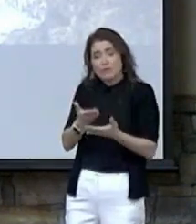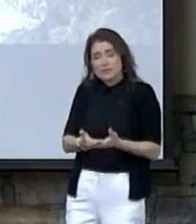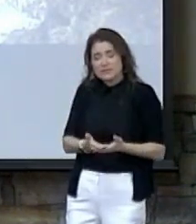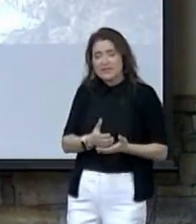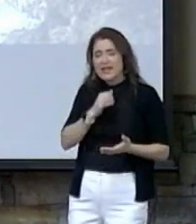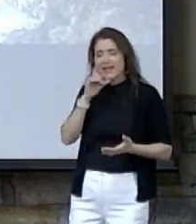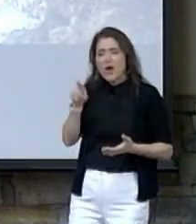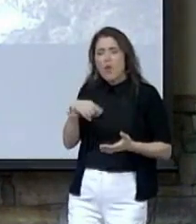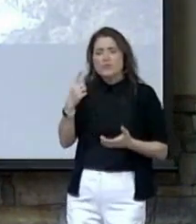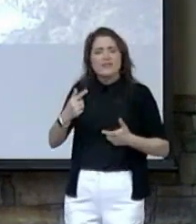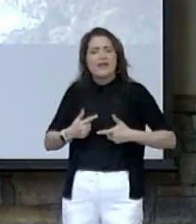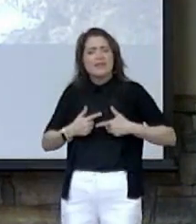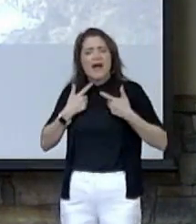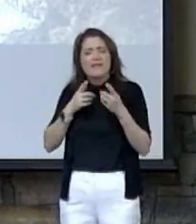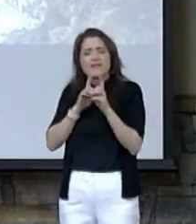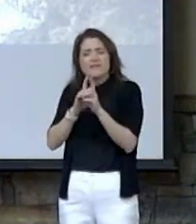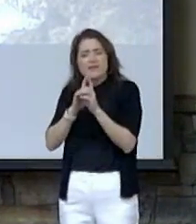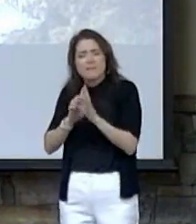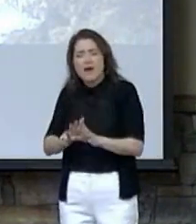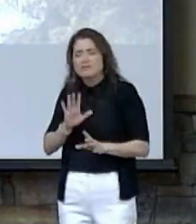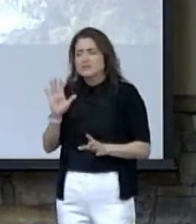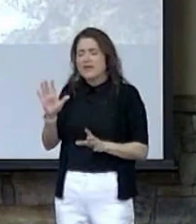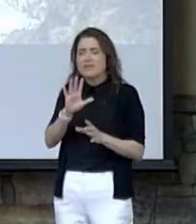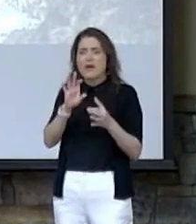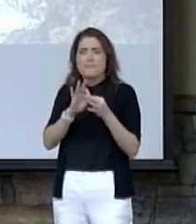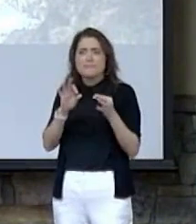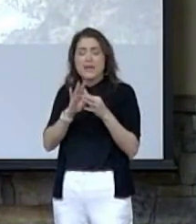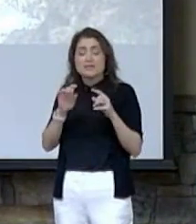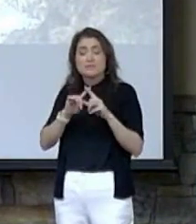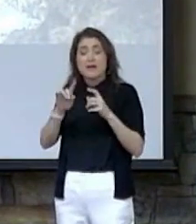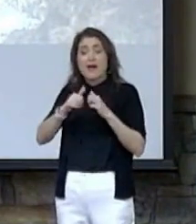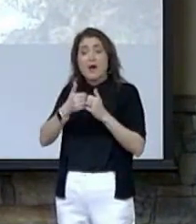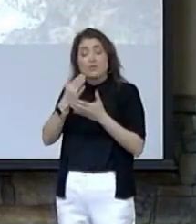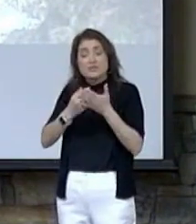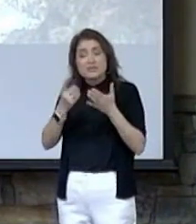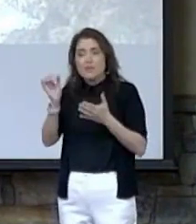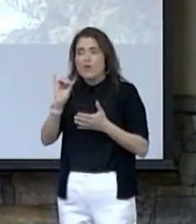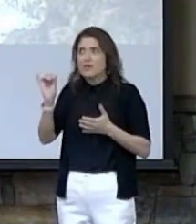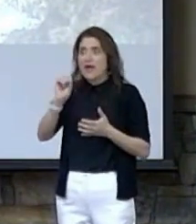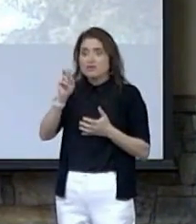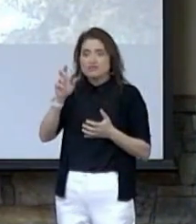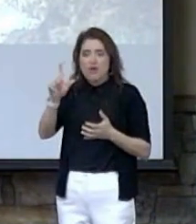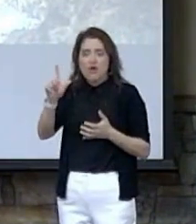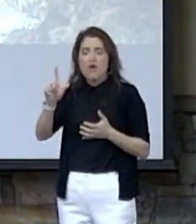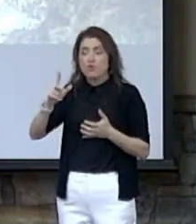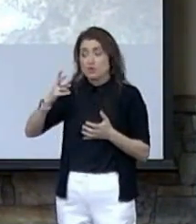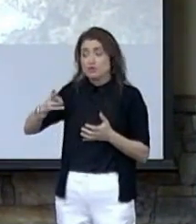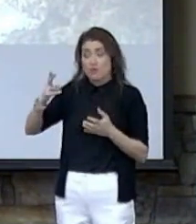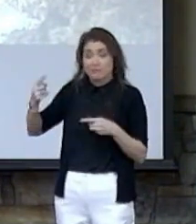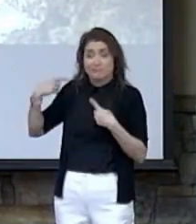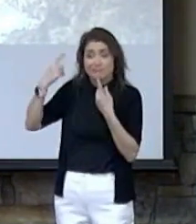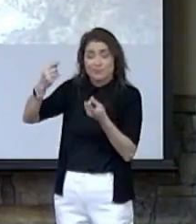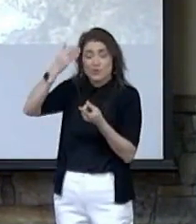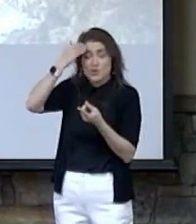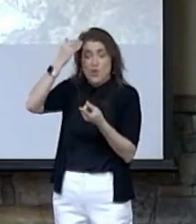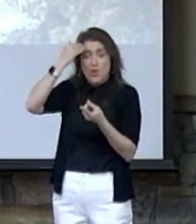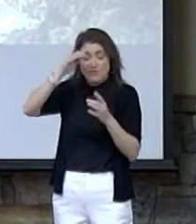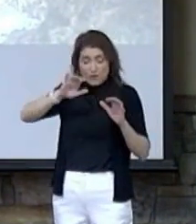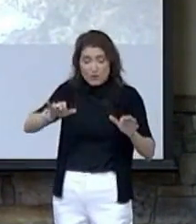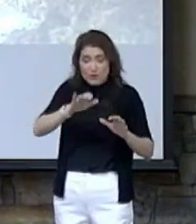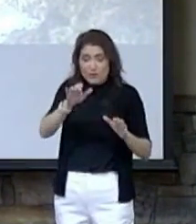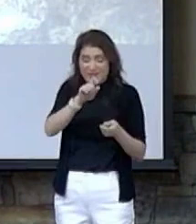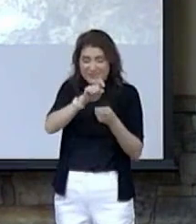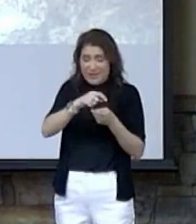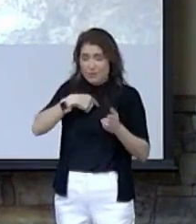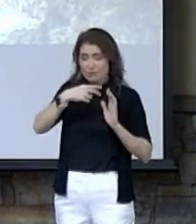the life of the apostles and their message, but how someone like Saul, who historically was known for doing exactly what we